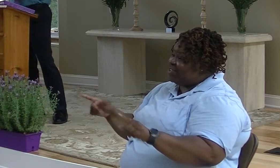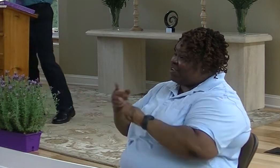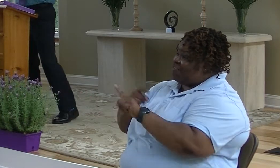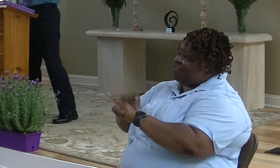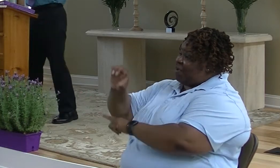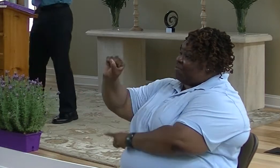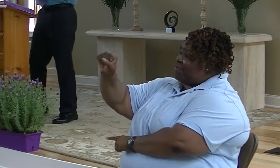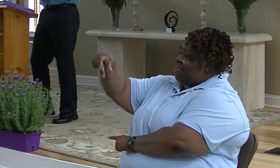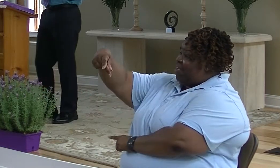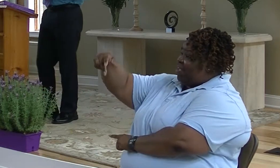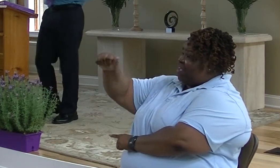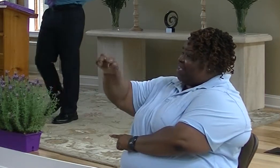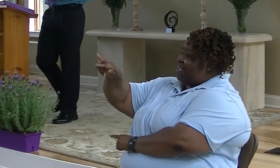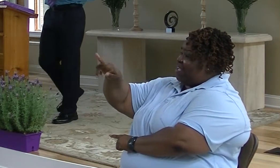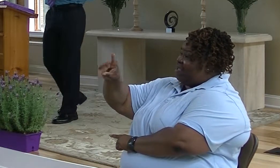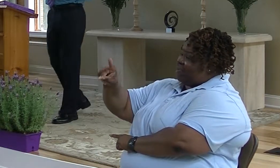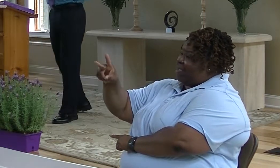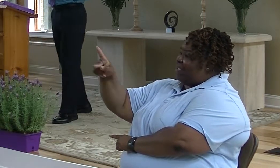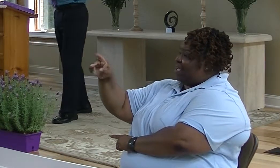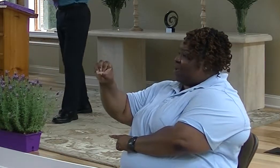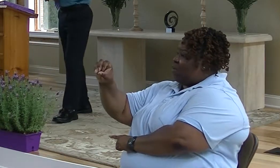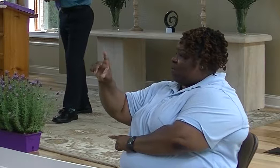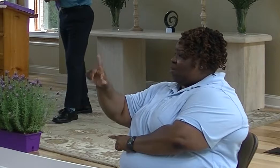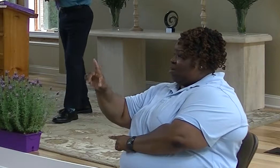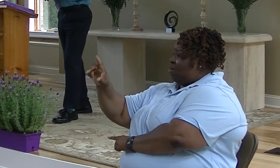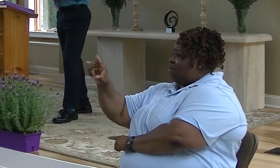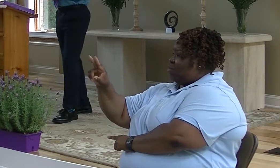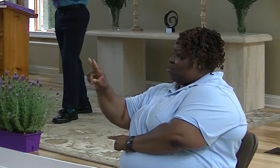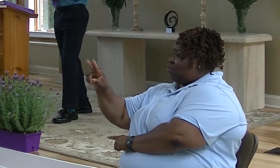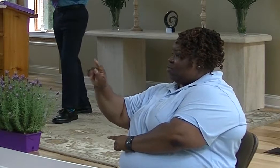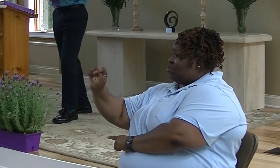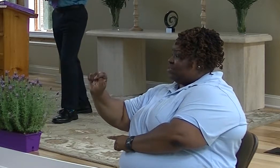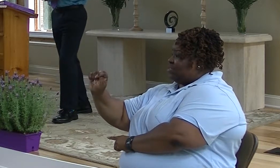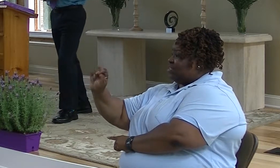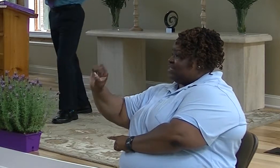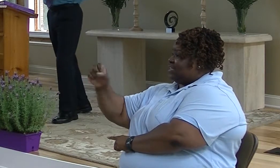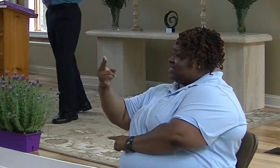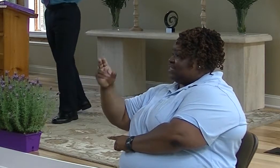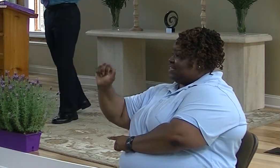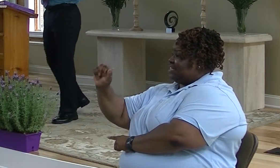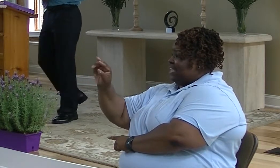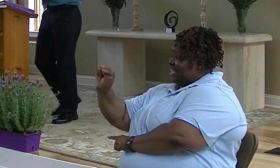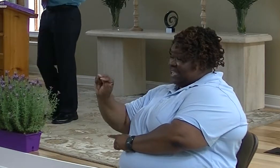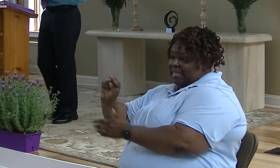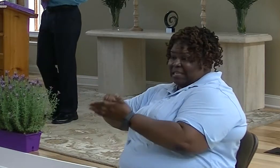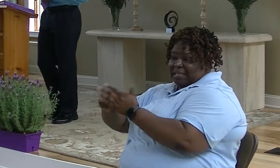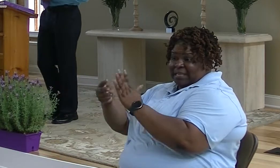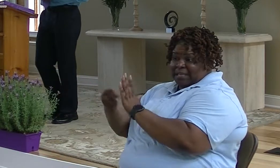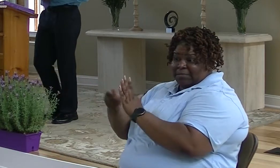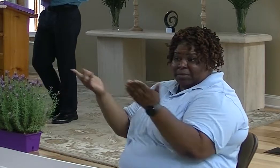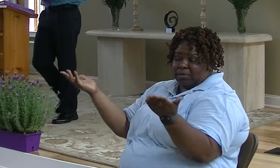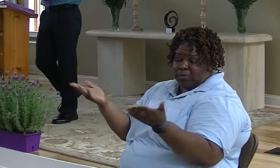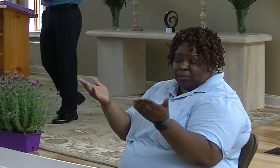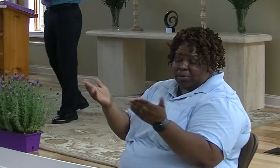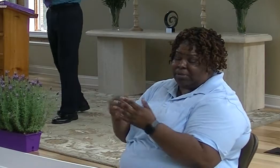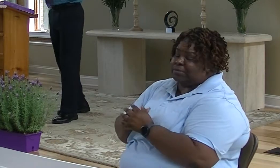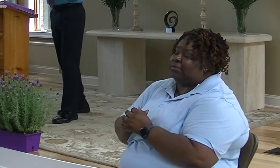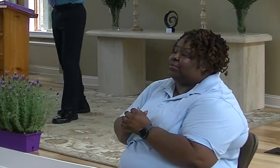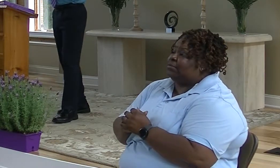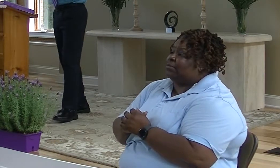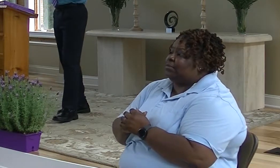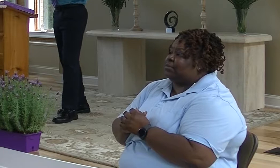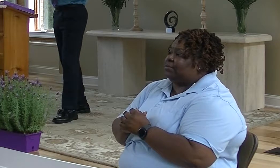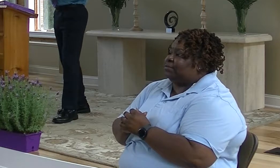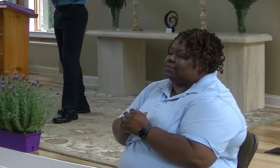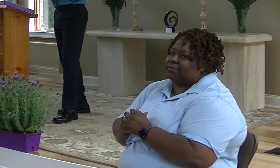impressed. Kol, K-O-L, Ut, U-T, Shan, S-H-A-N. You know what it means? Kol Ut Shan. It's